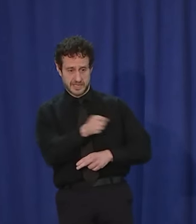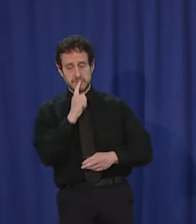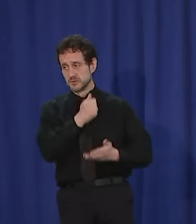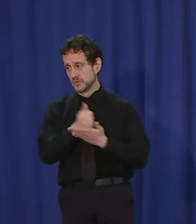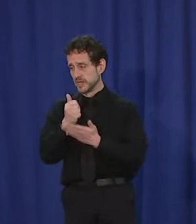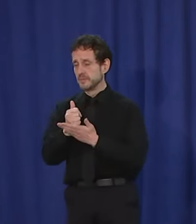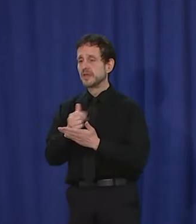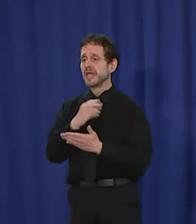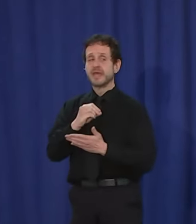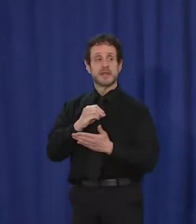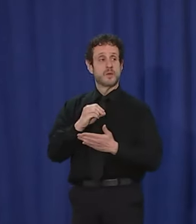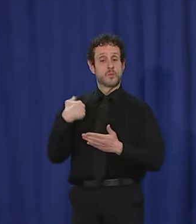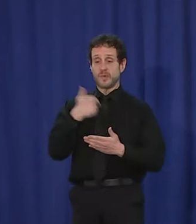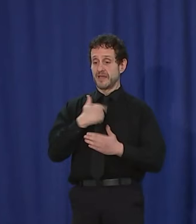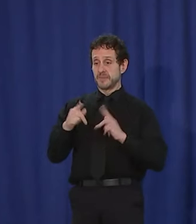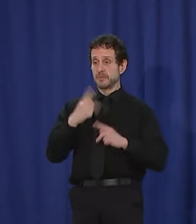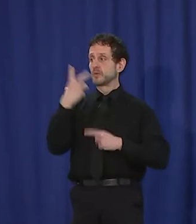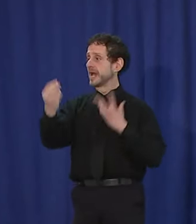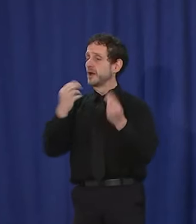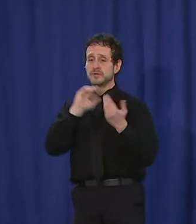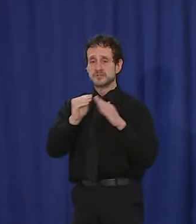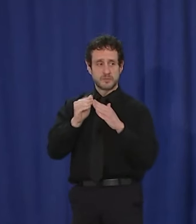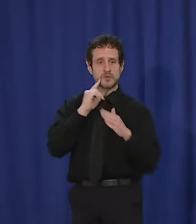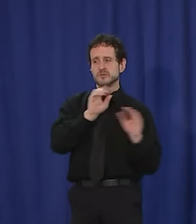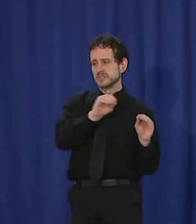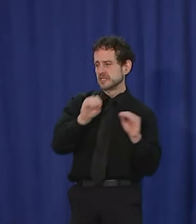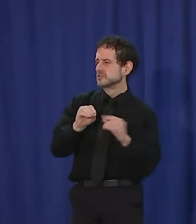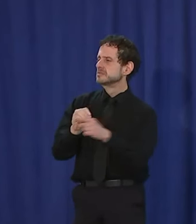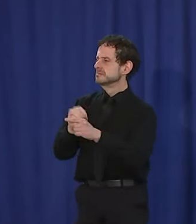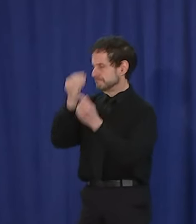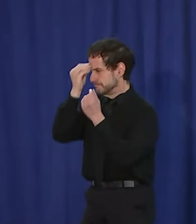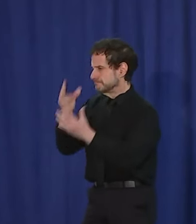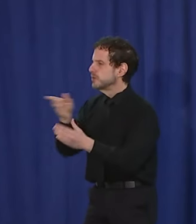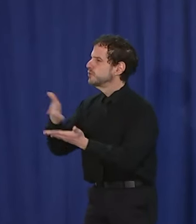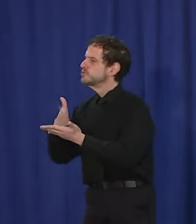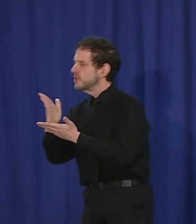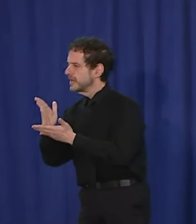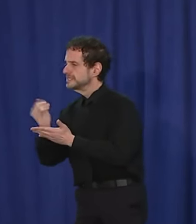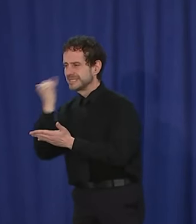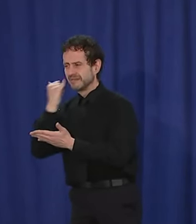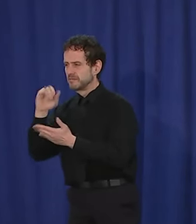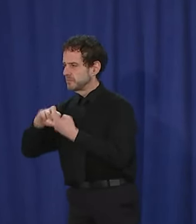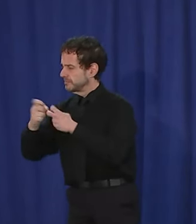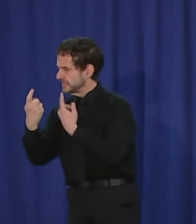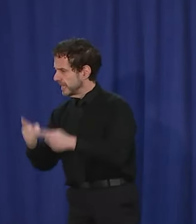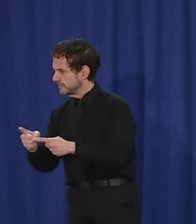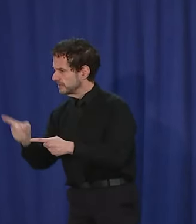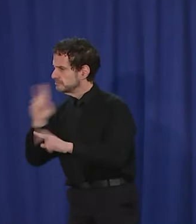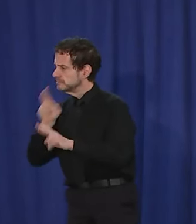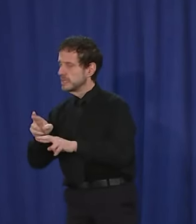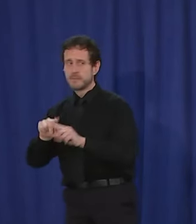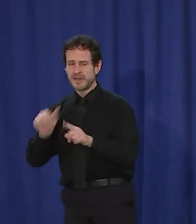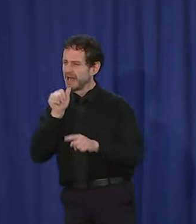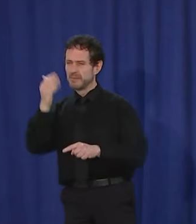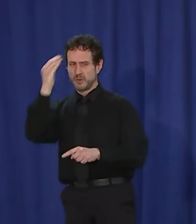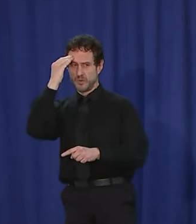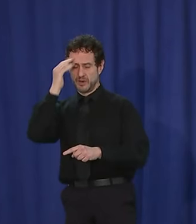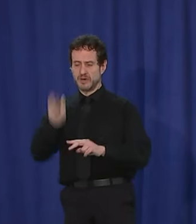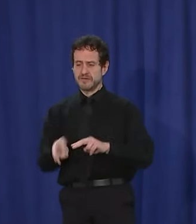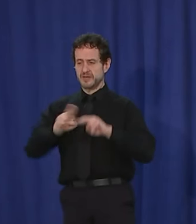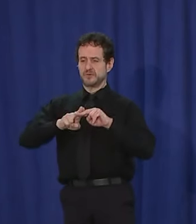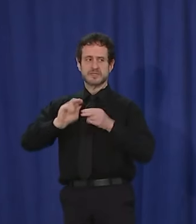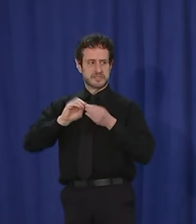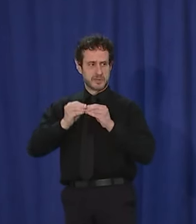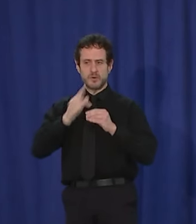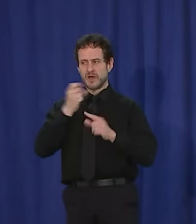to educate people about what their rights are, how they can report it. But I'm not aware of any specific uptick, but we will certainly look into